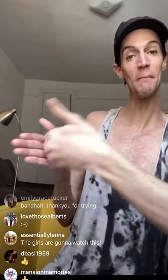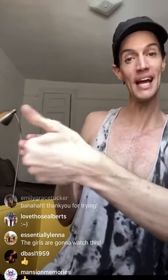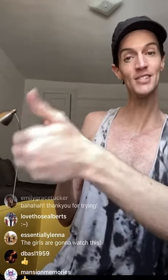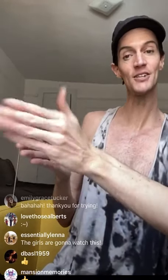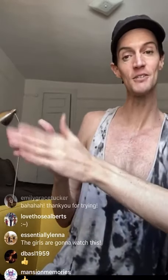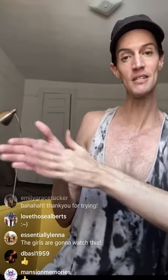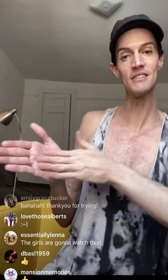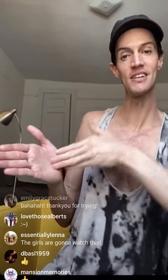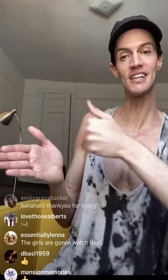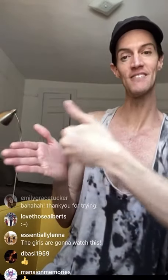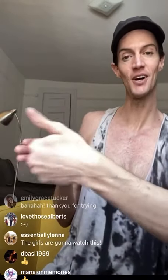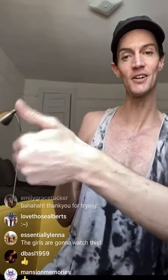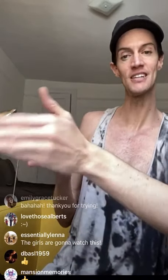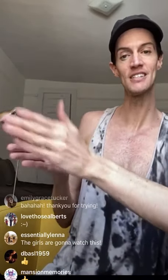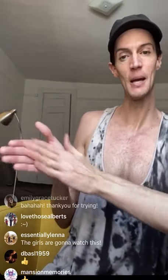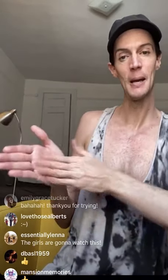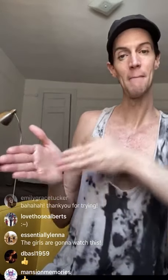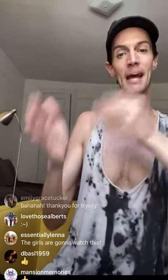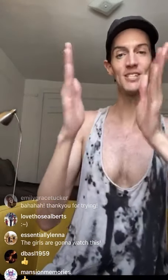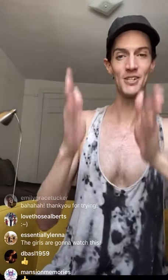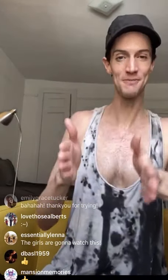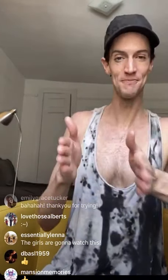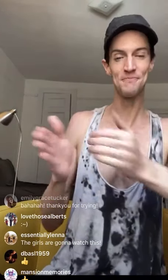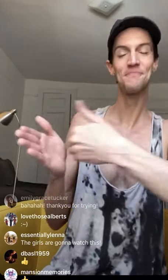painter, specifically of an artist, painter.